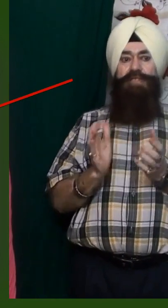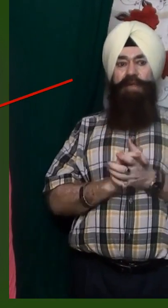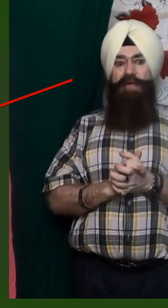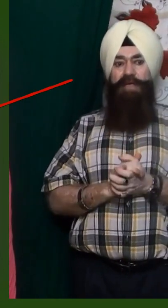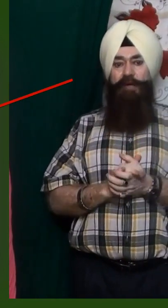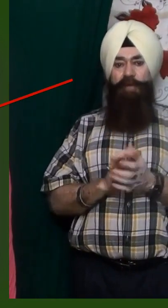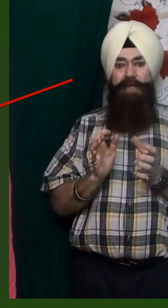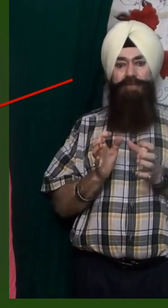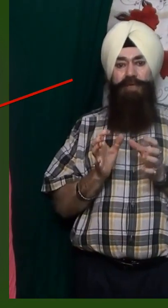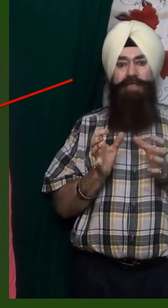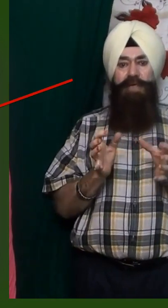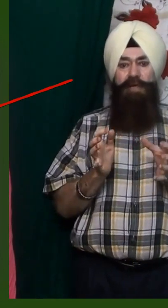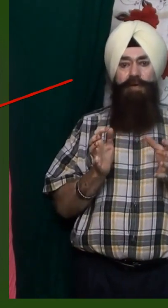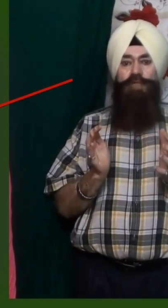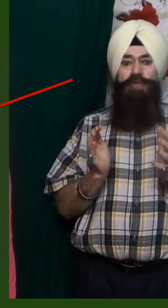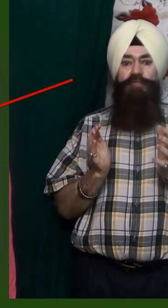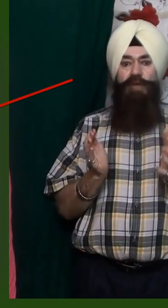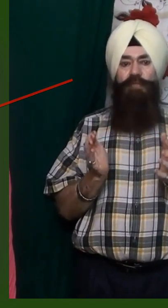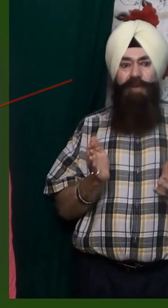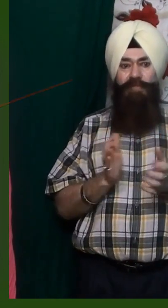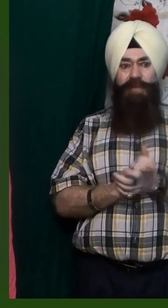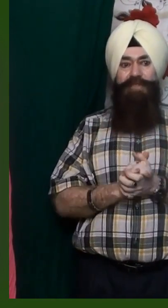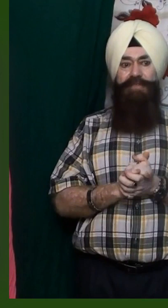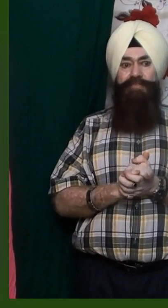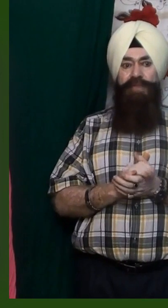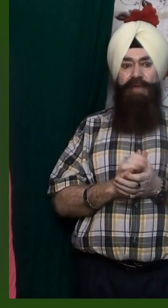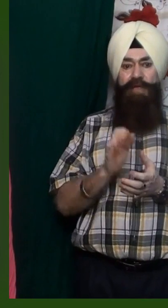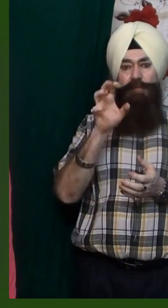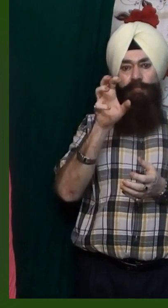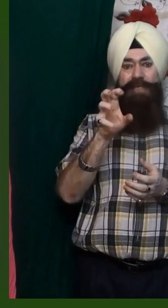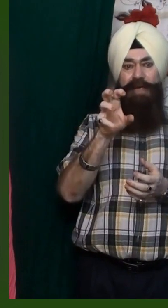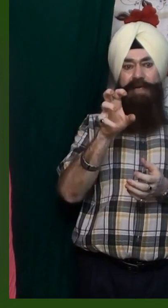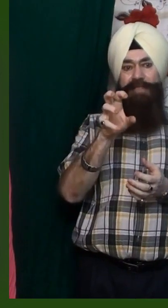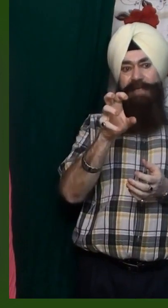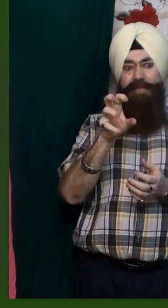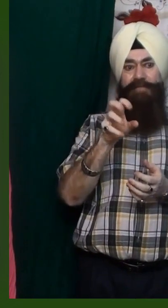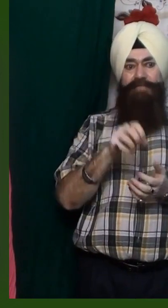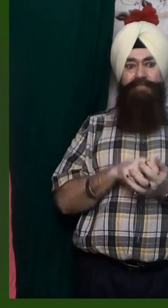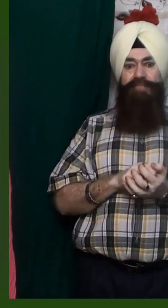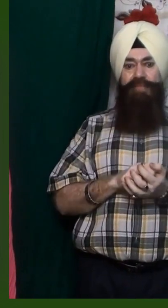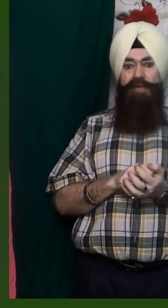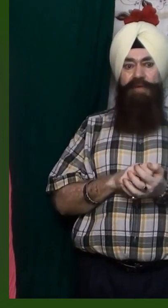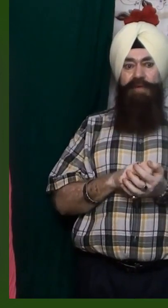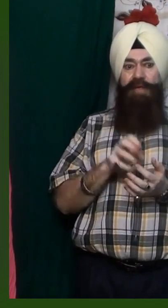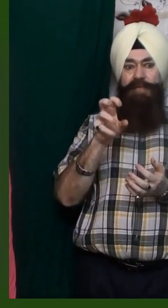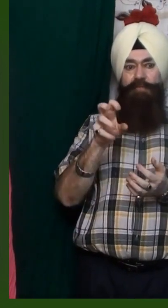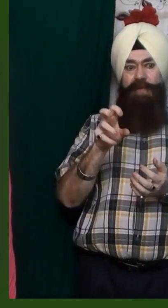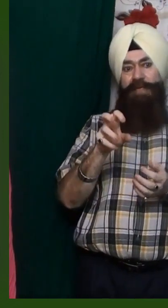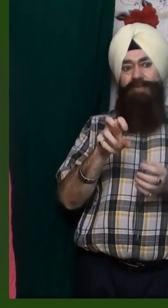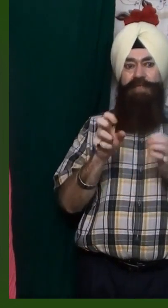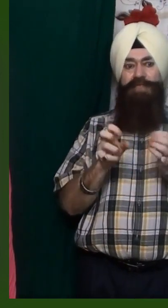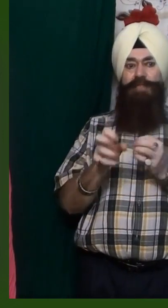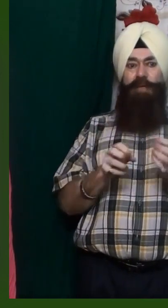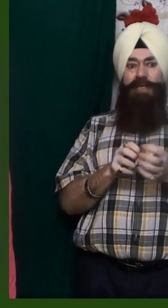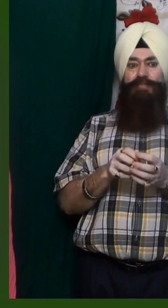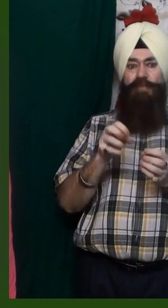So it's simply the place you can say, what is the frame of reference? It is a place, I think. It is a